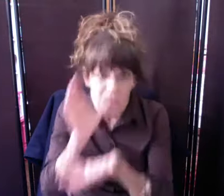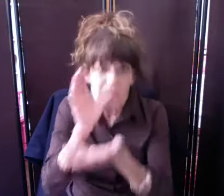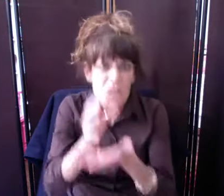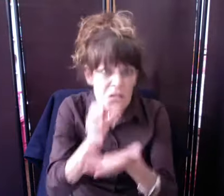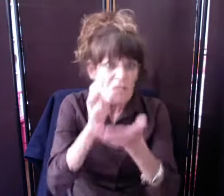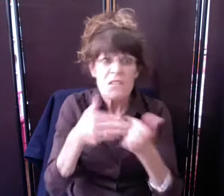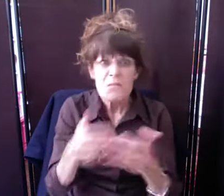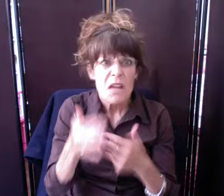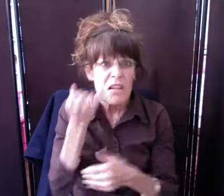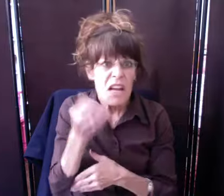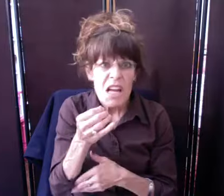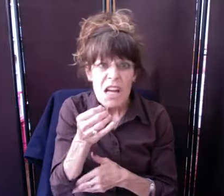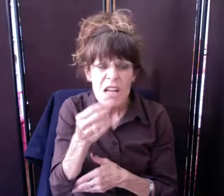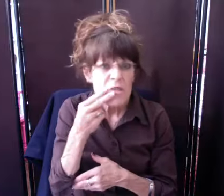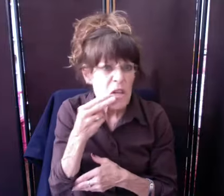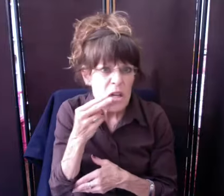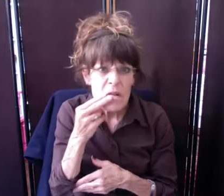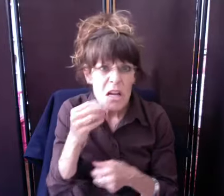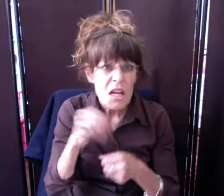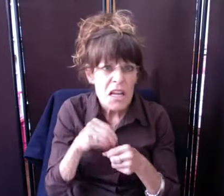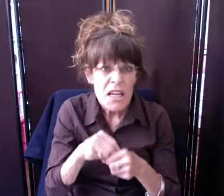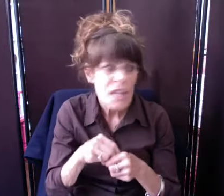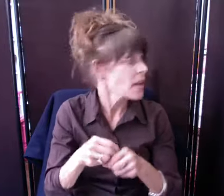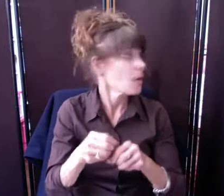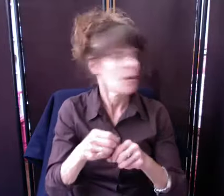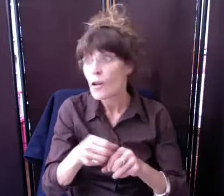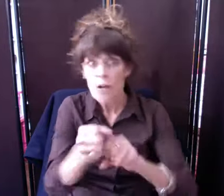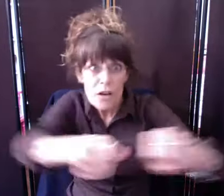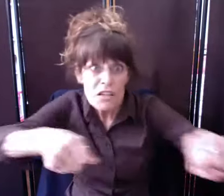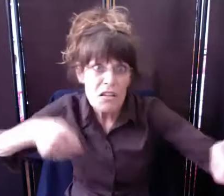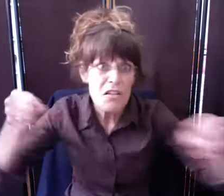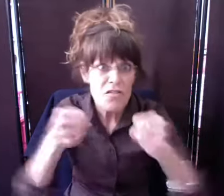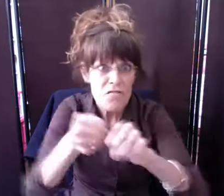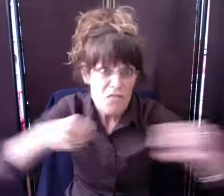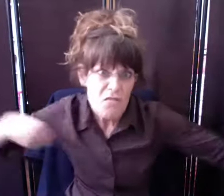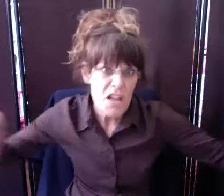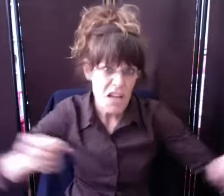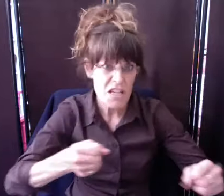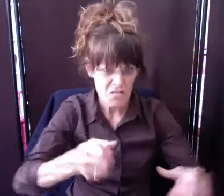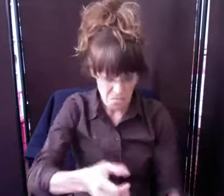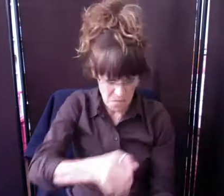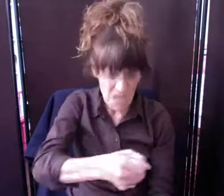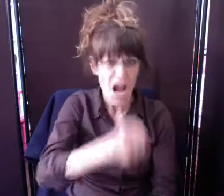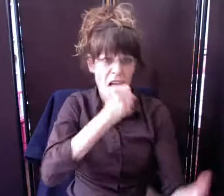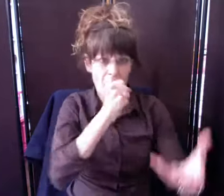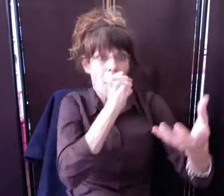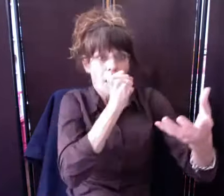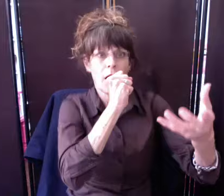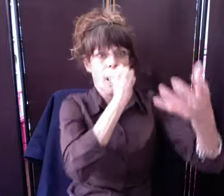I'd be going to the fridge, just downing gallons of Gallo wine. or whatever. Like all of a sudden I